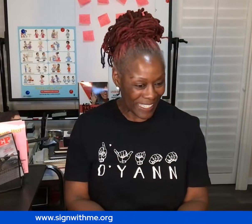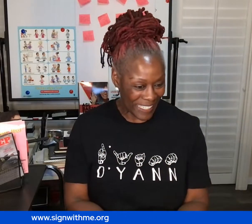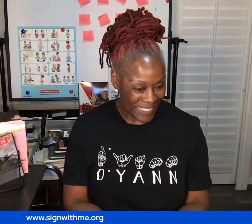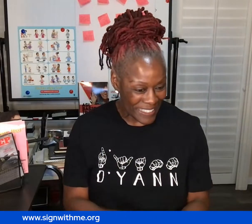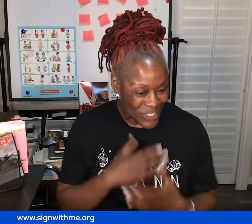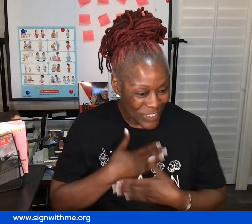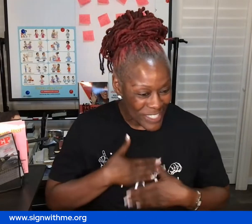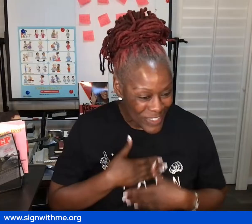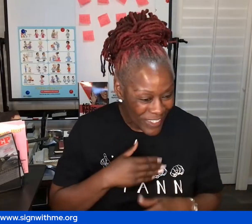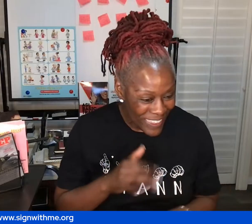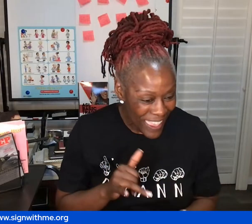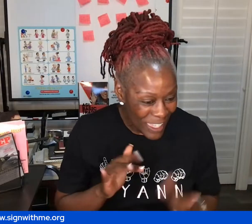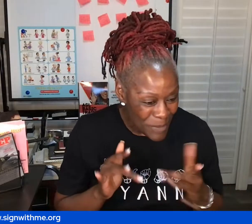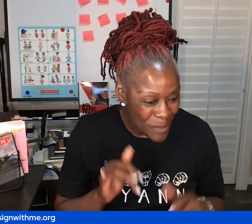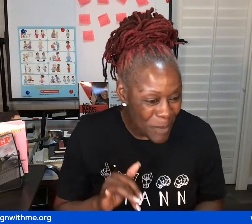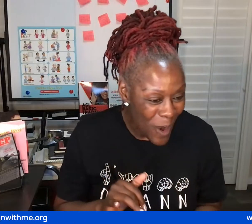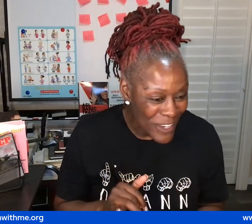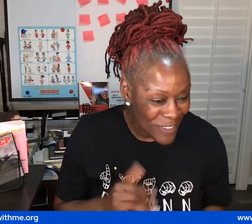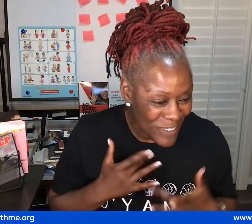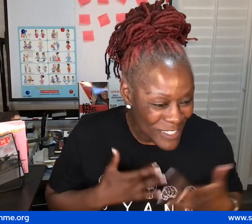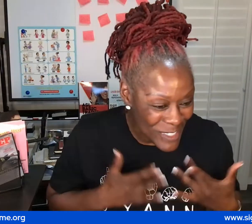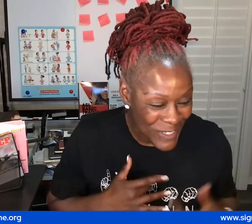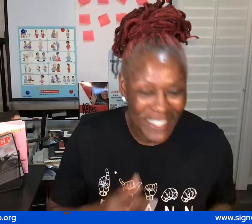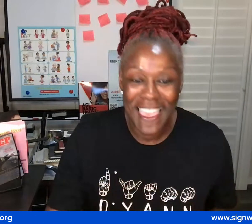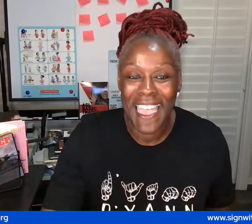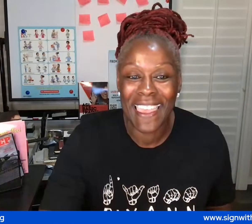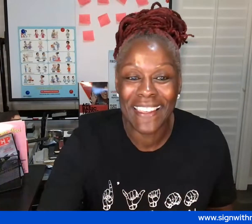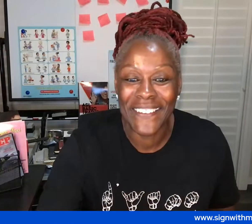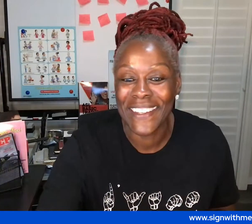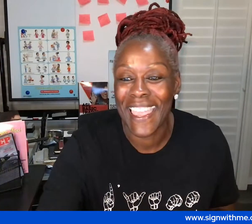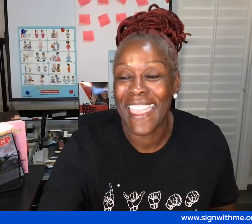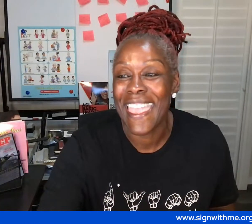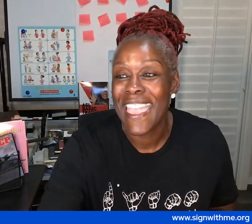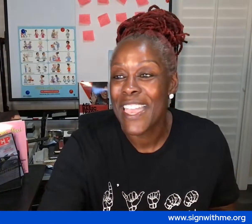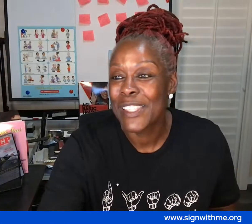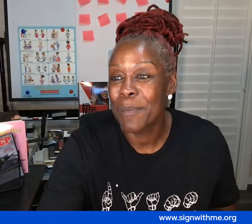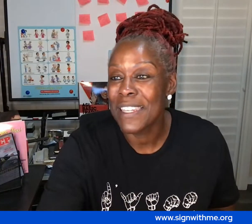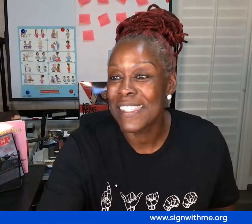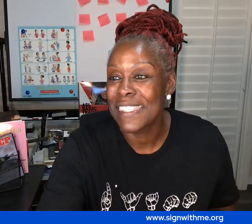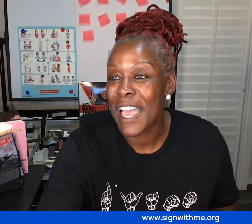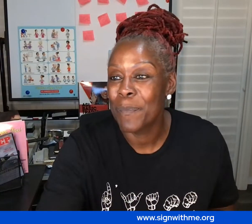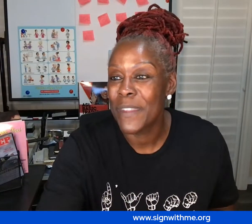in. Did you enjoy that? Give me some hearts if you enjoyed that. Okay. So I'm going to stop the